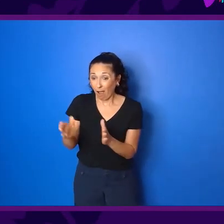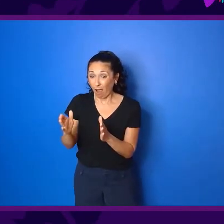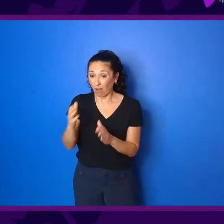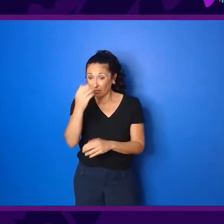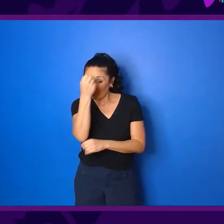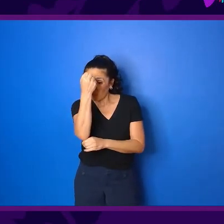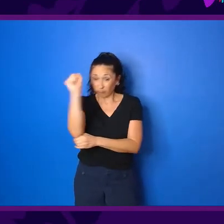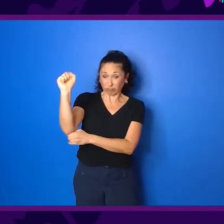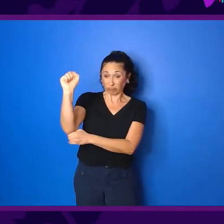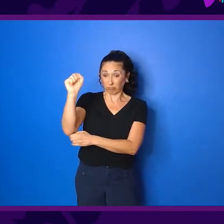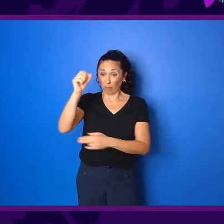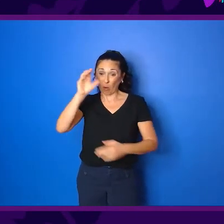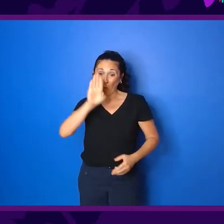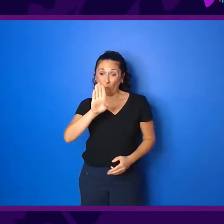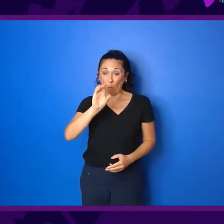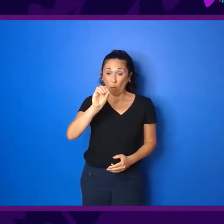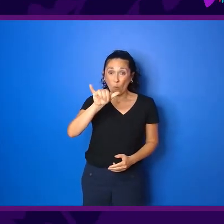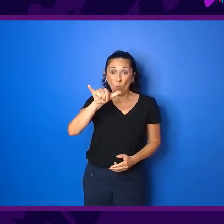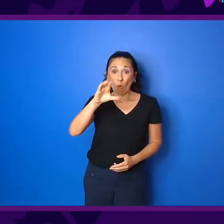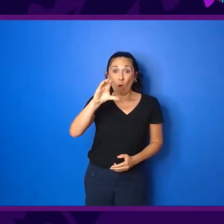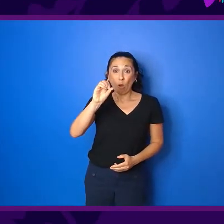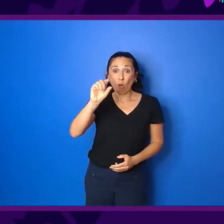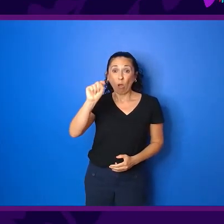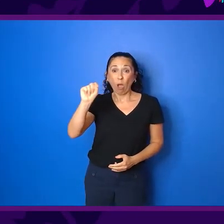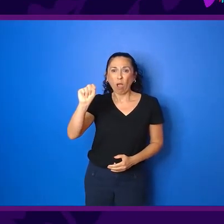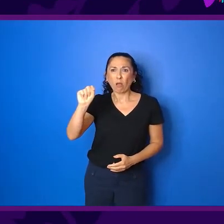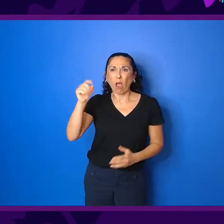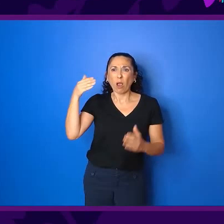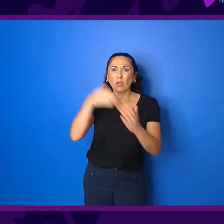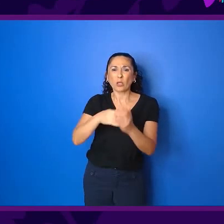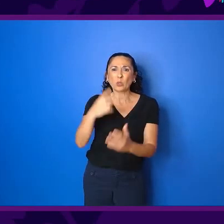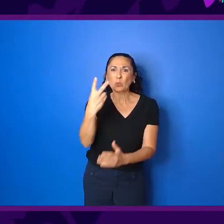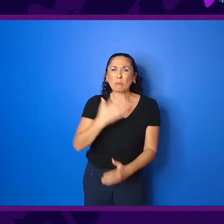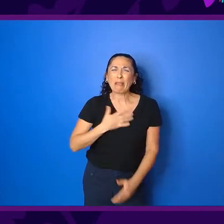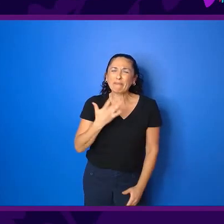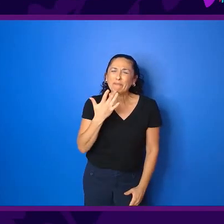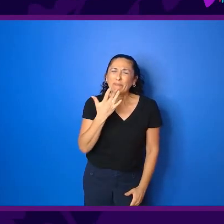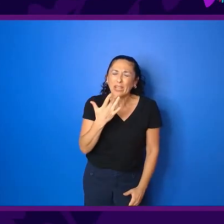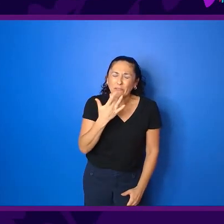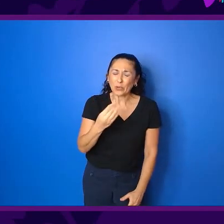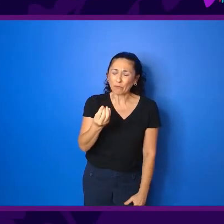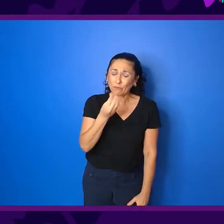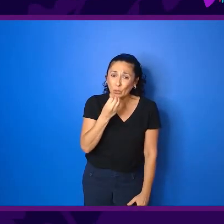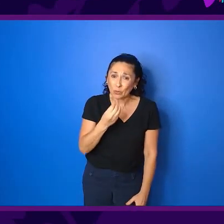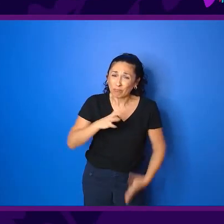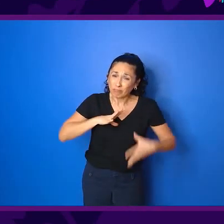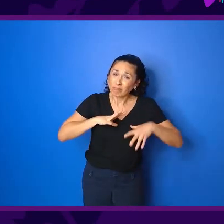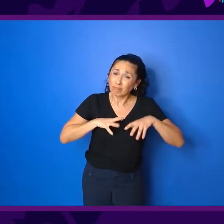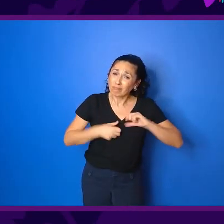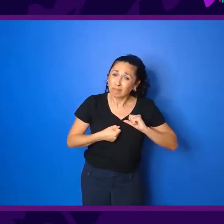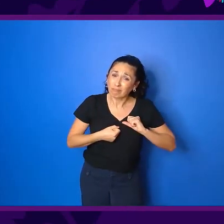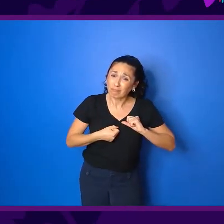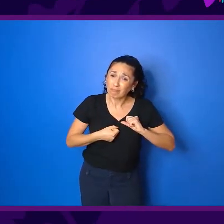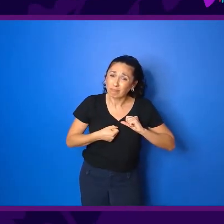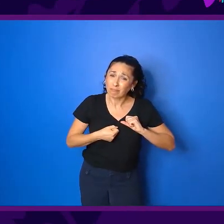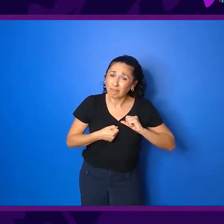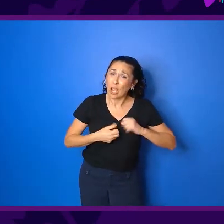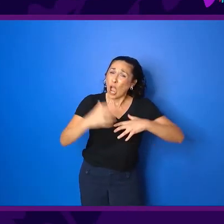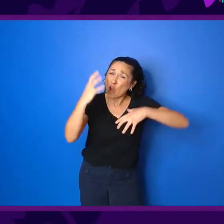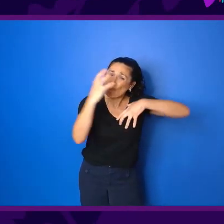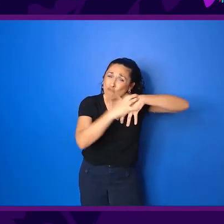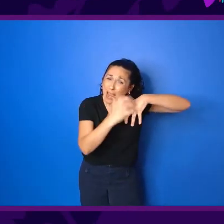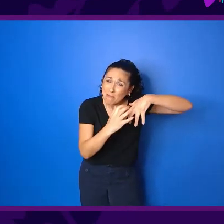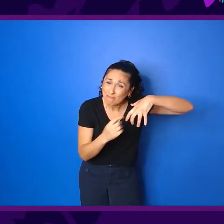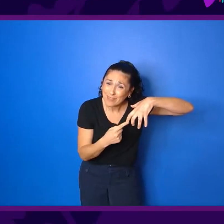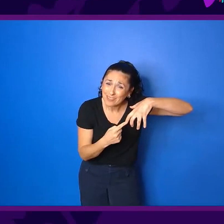for two of my favorite foods. This is heartbreaking. She boycotts grapes. Can you believe it?